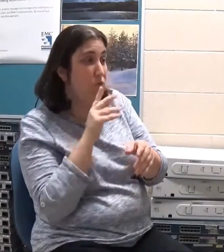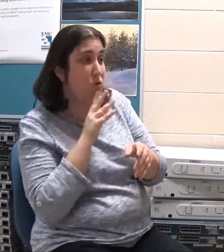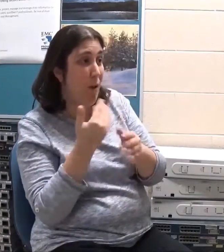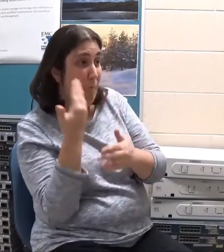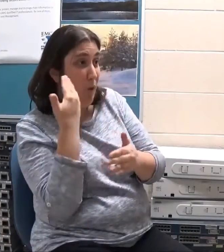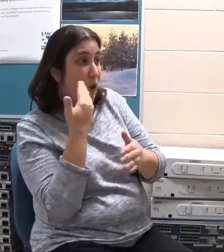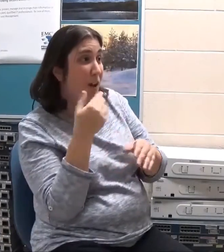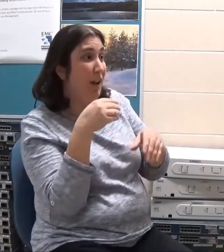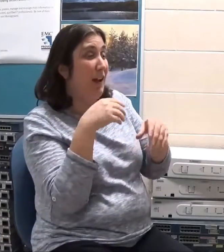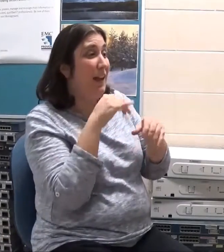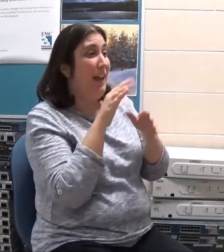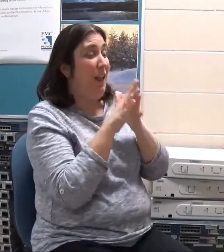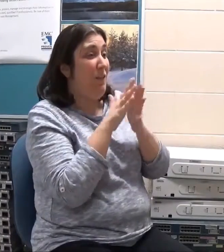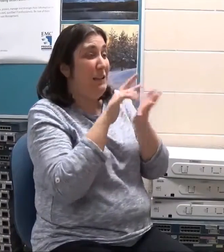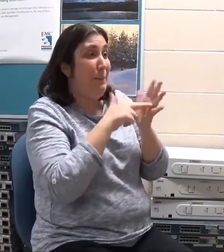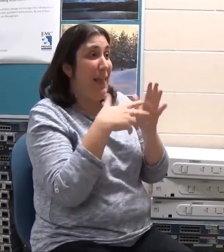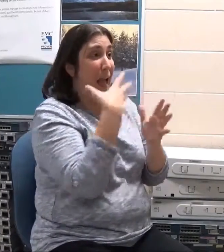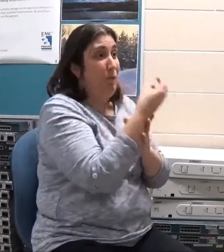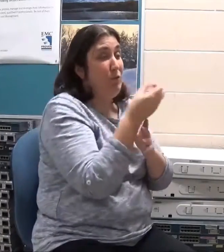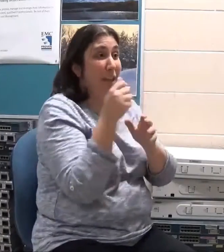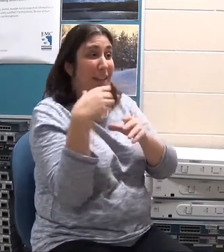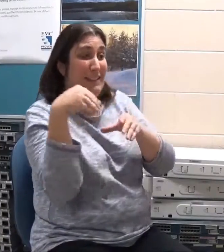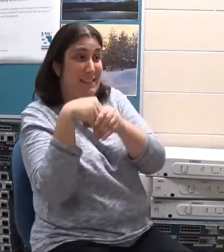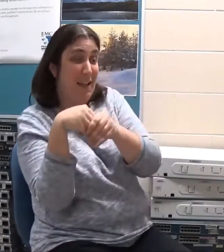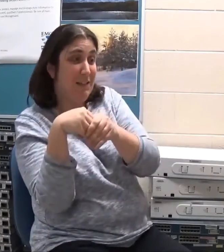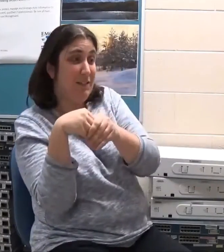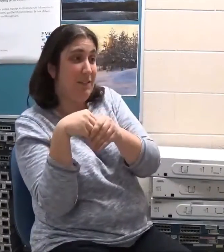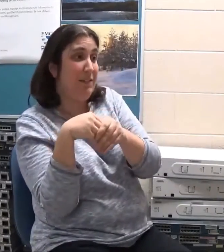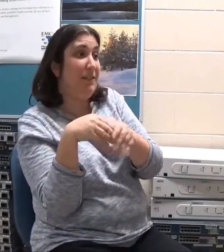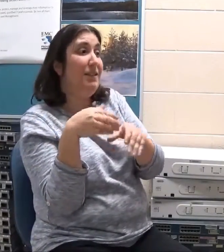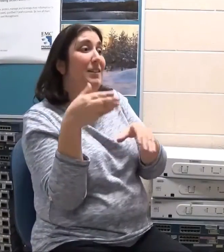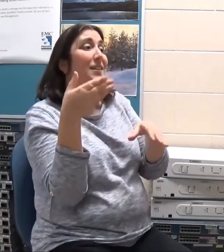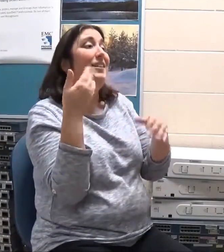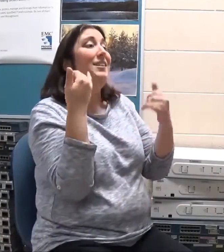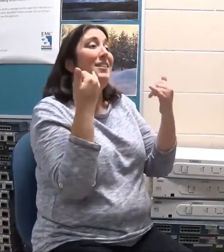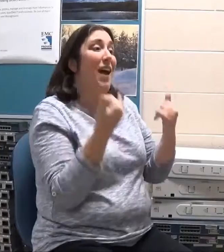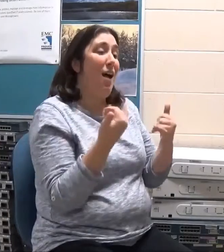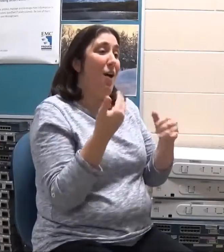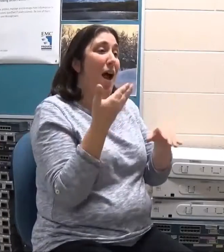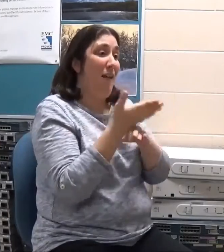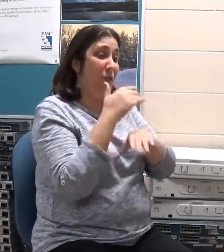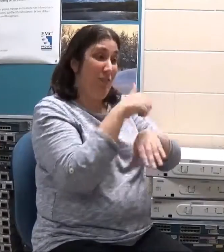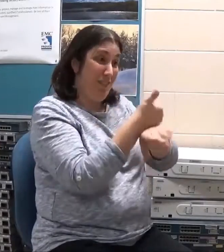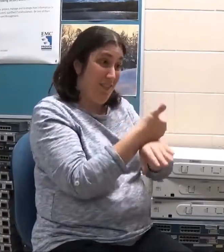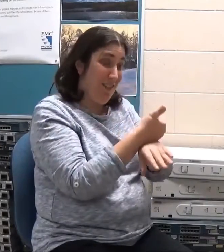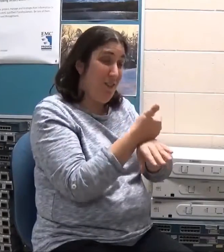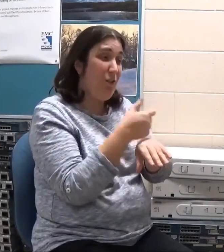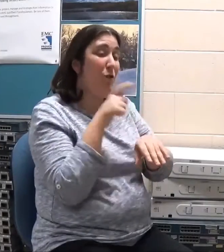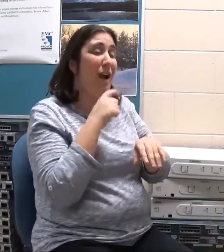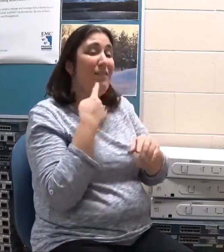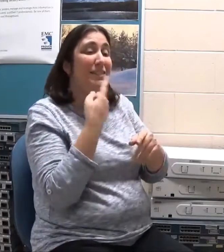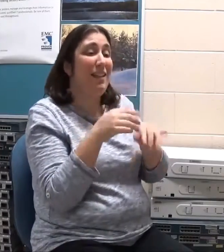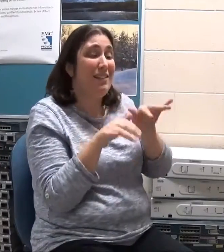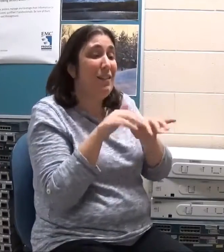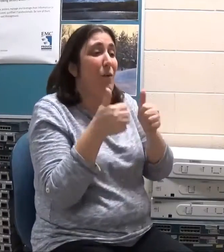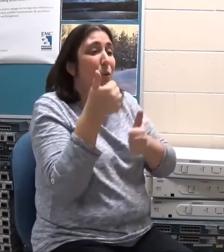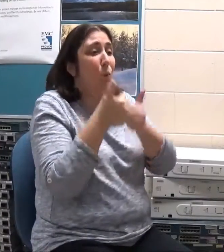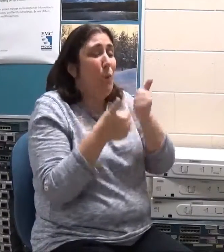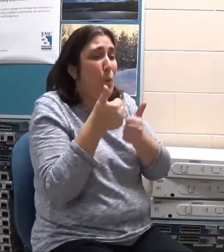So from now on, after you enable them, which you have to say which physical interface, Ethernet 0, Ethernet 1, you're enabling.